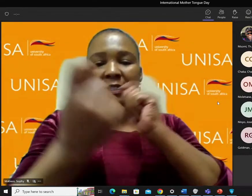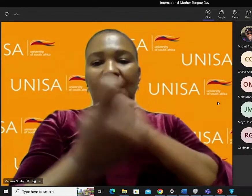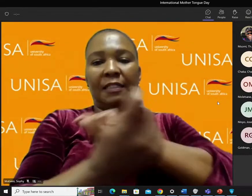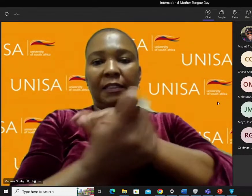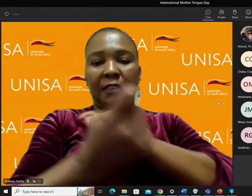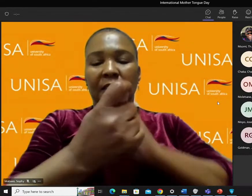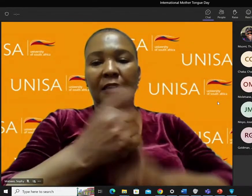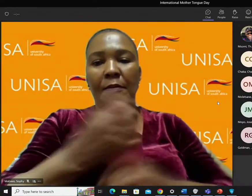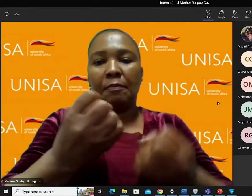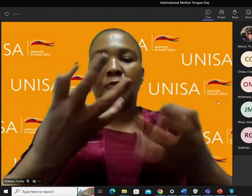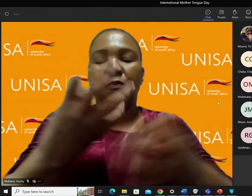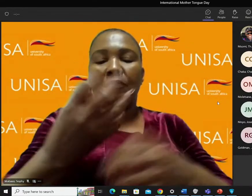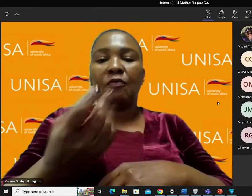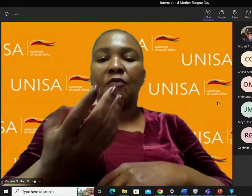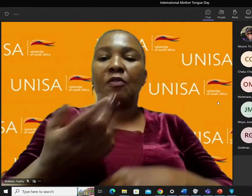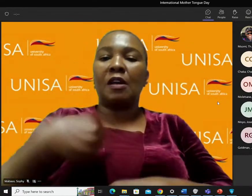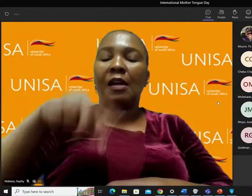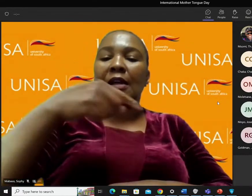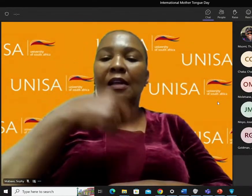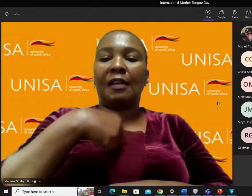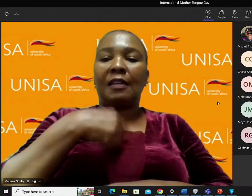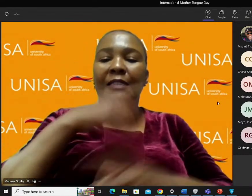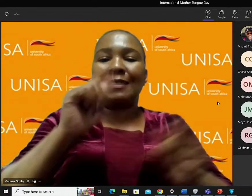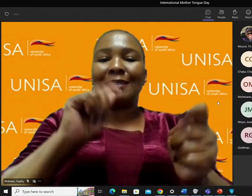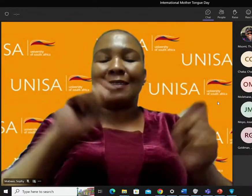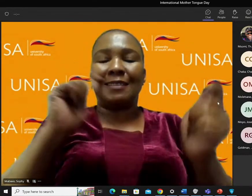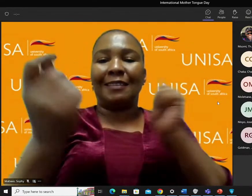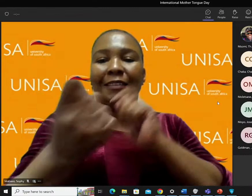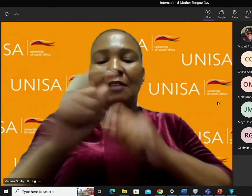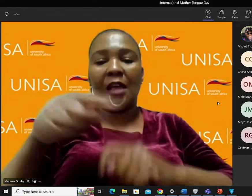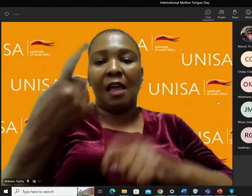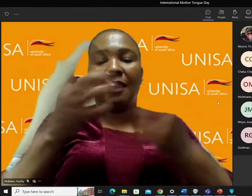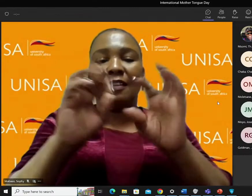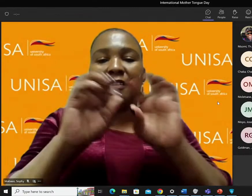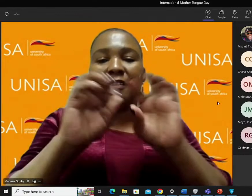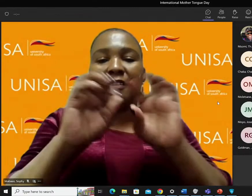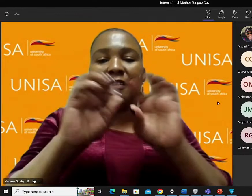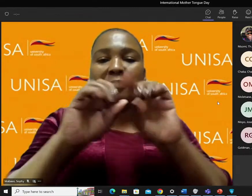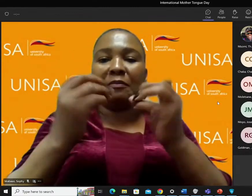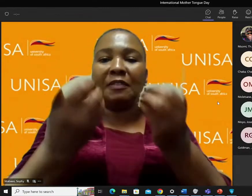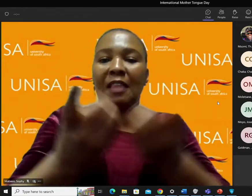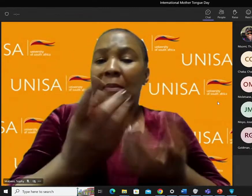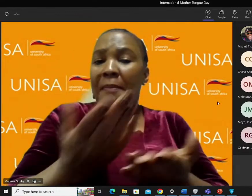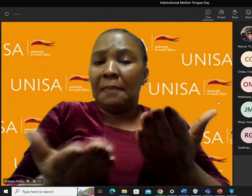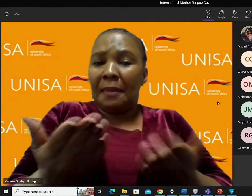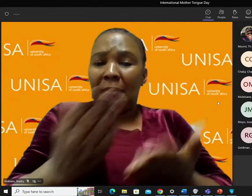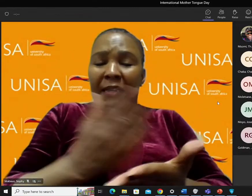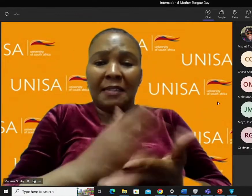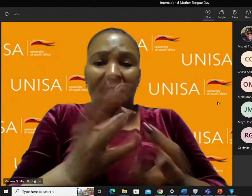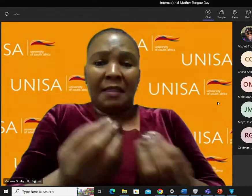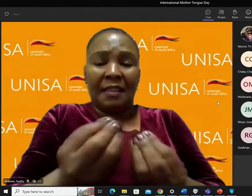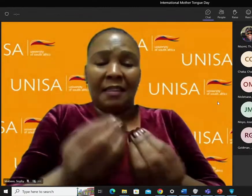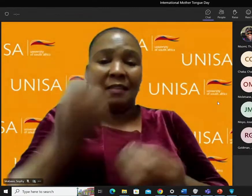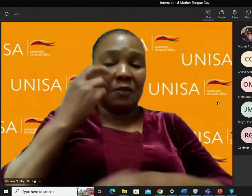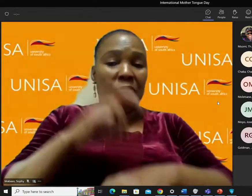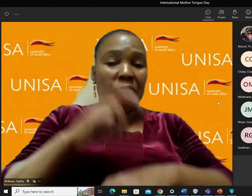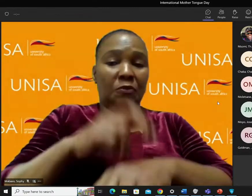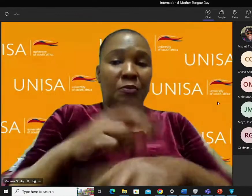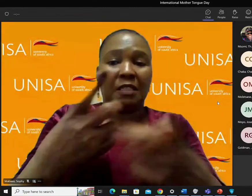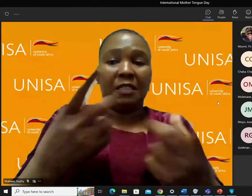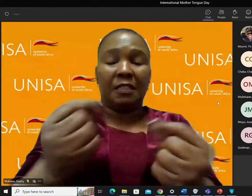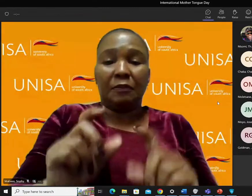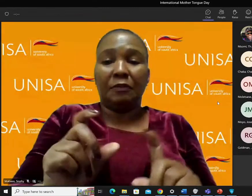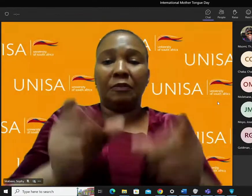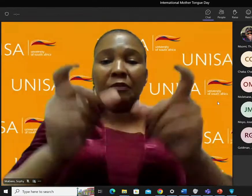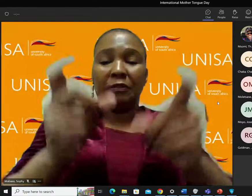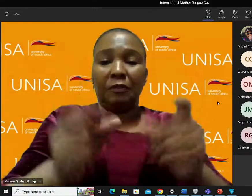when we are doing the translation for other departments and maybe there's something that needs to be done quickly, we all go to Google Translate and